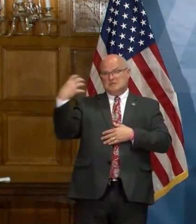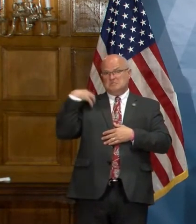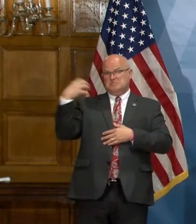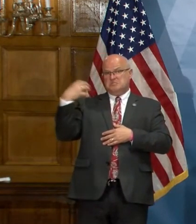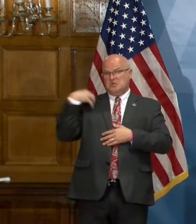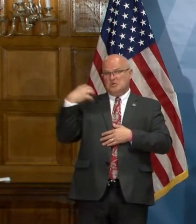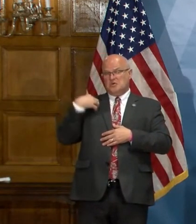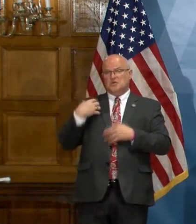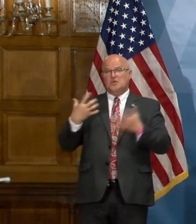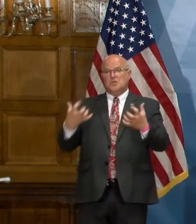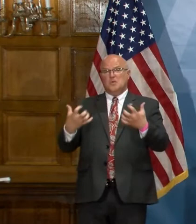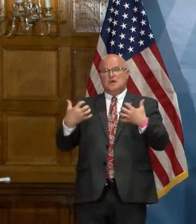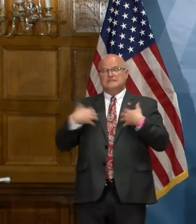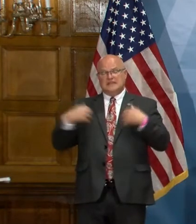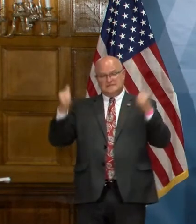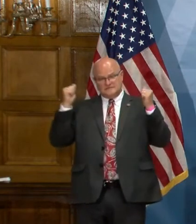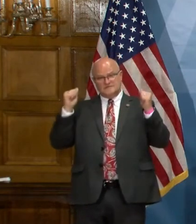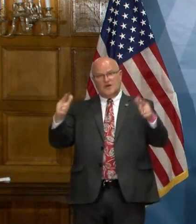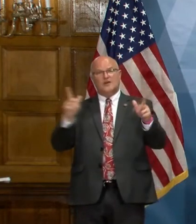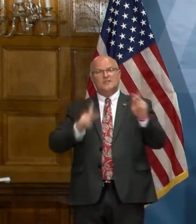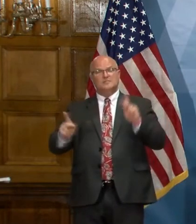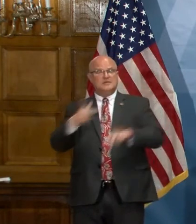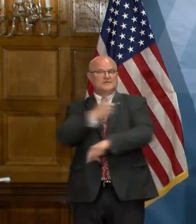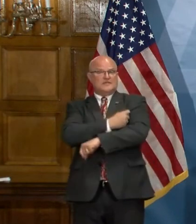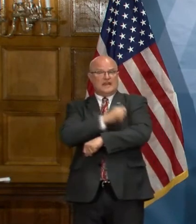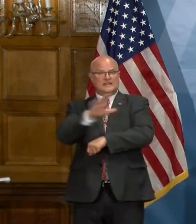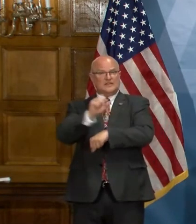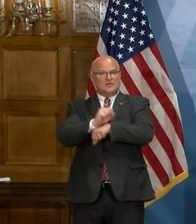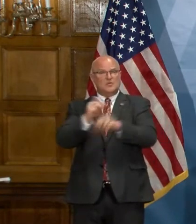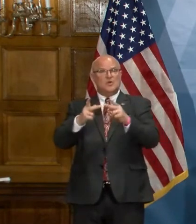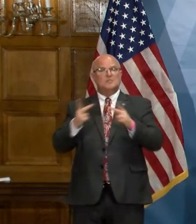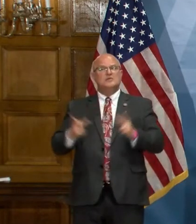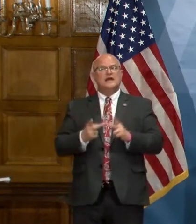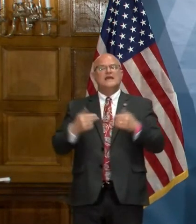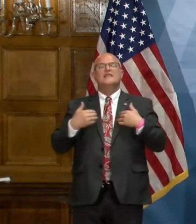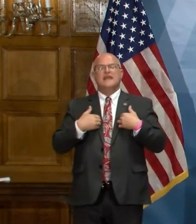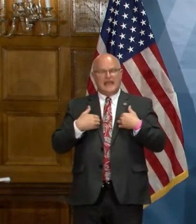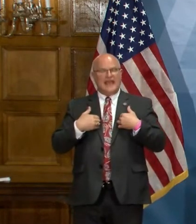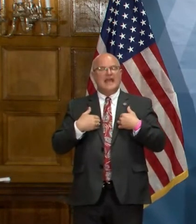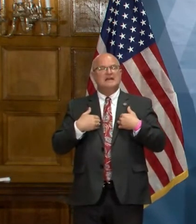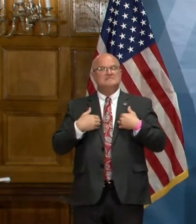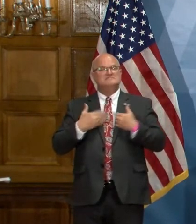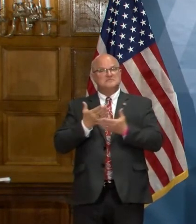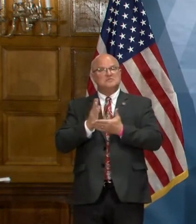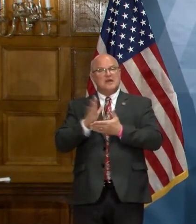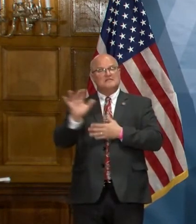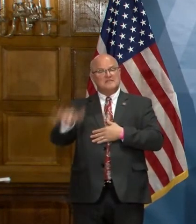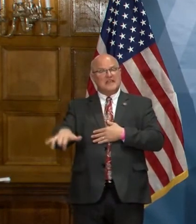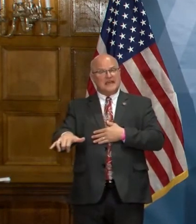employer wants to have everyone vaccinated in their workplace, that they have the prerogative to do that.